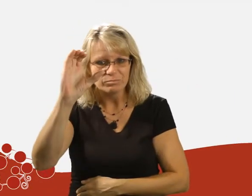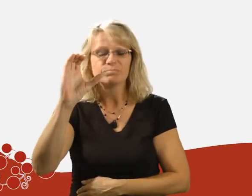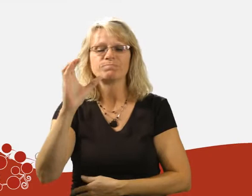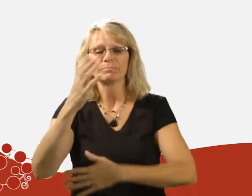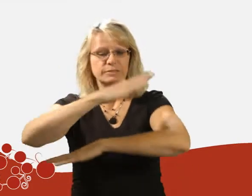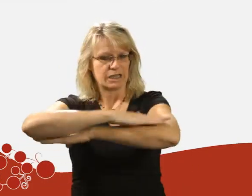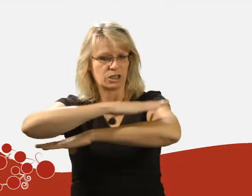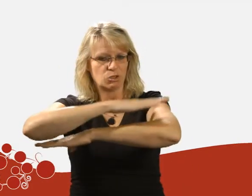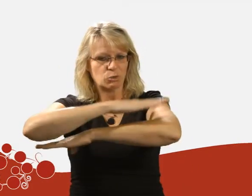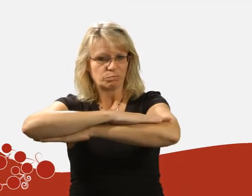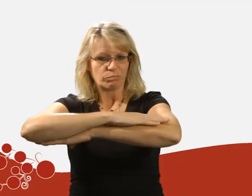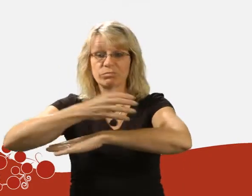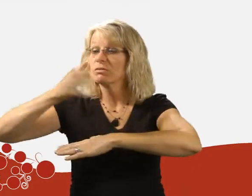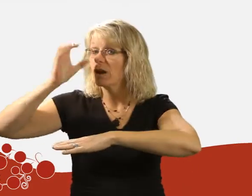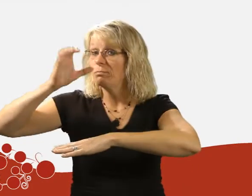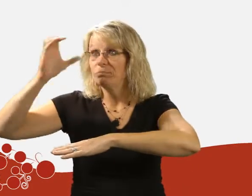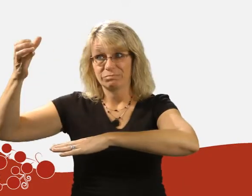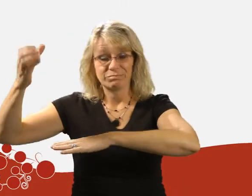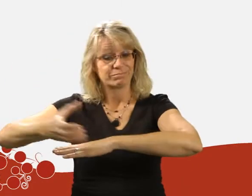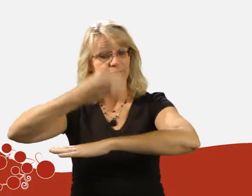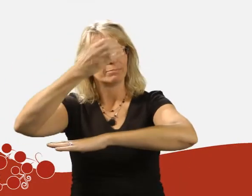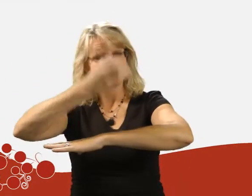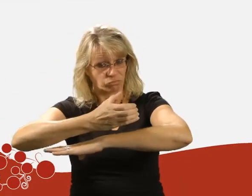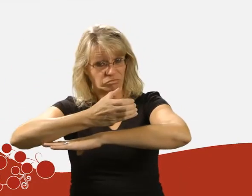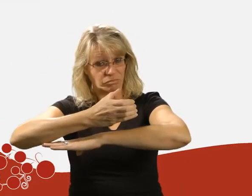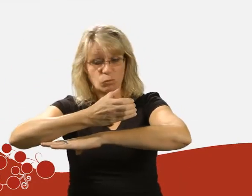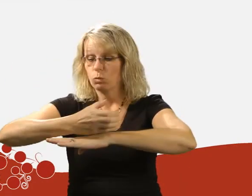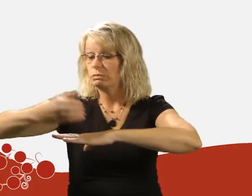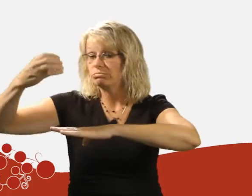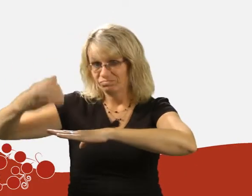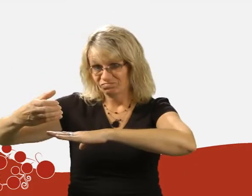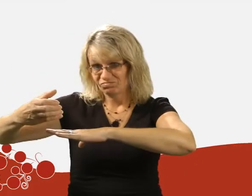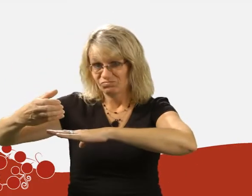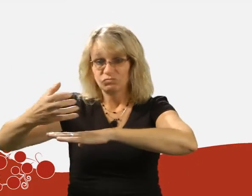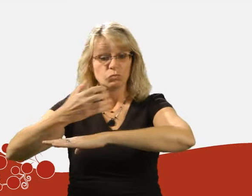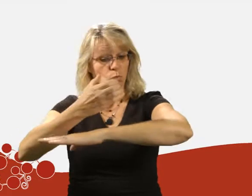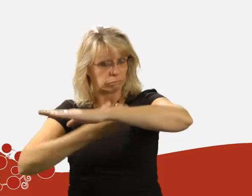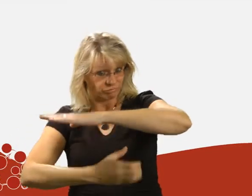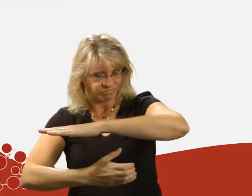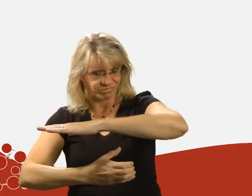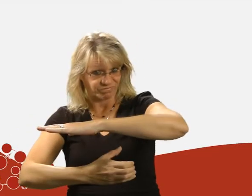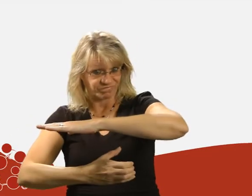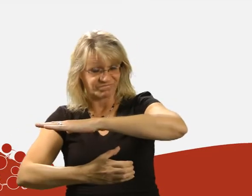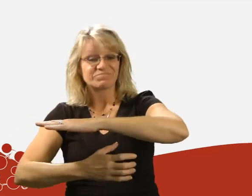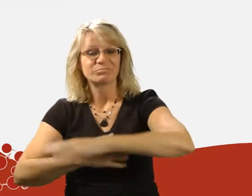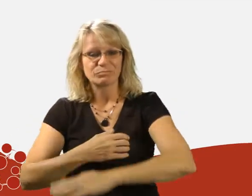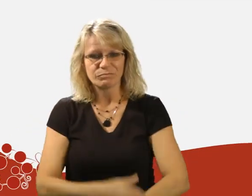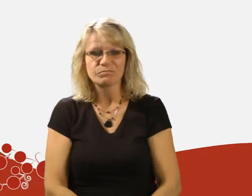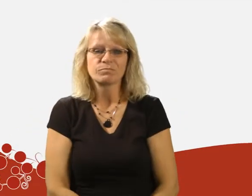hand shape. With this, I can show a cup on a table. I can position the cup in the center of the table, on the end, or even